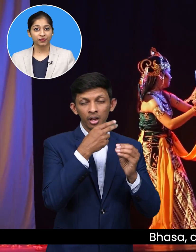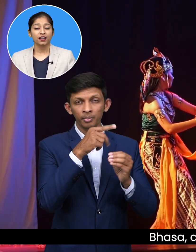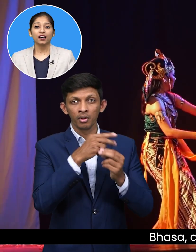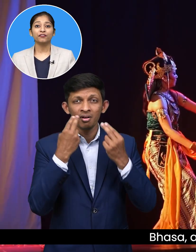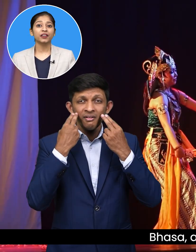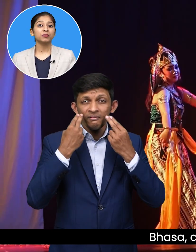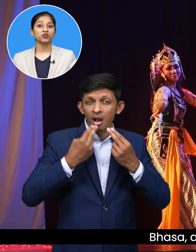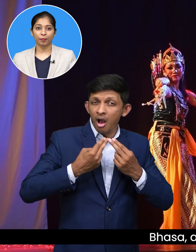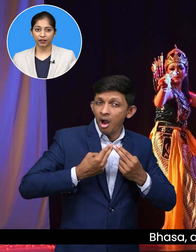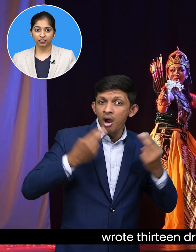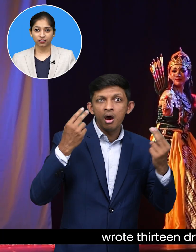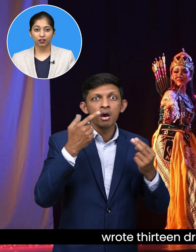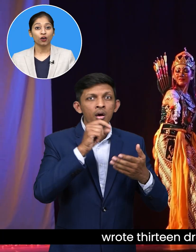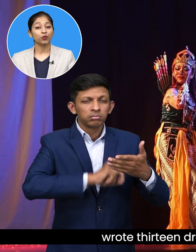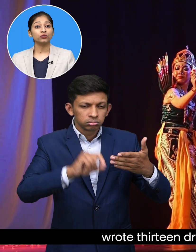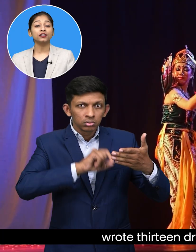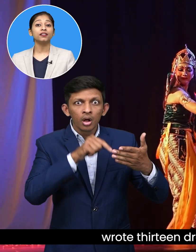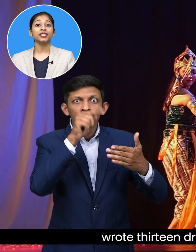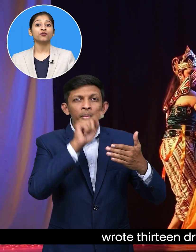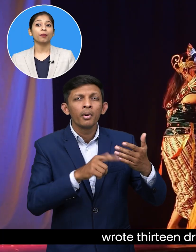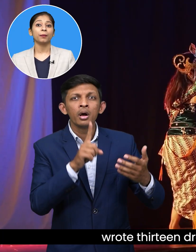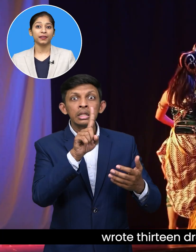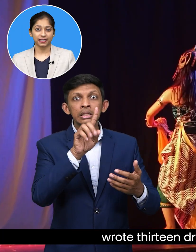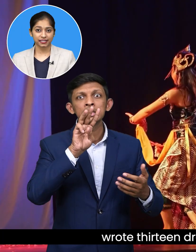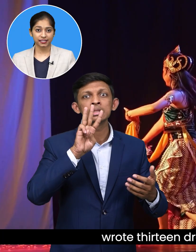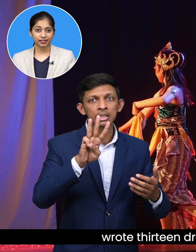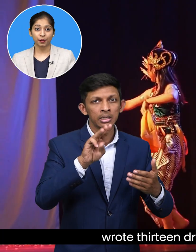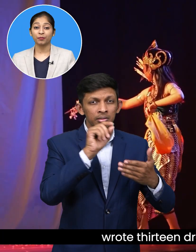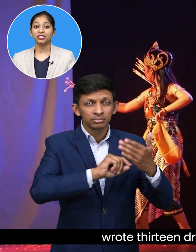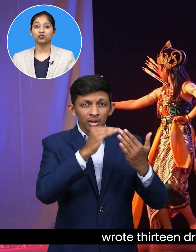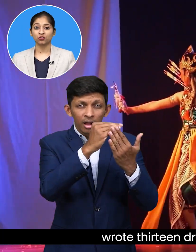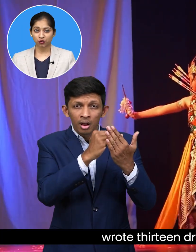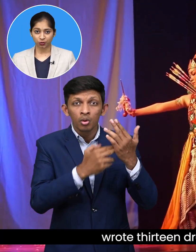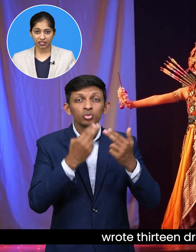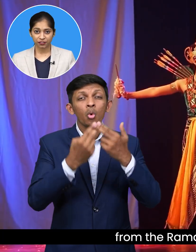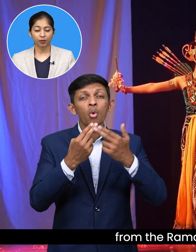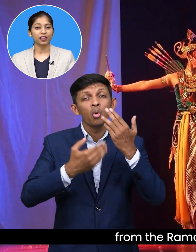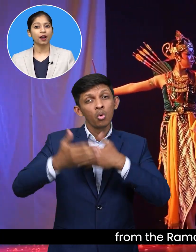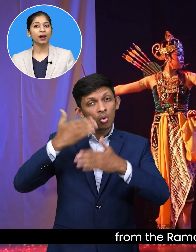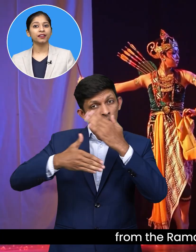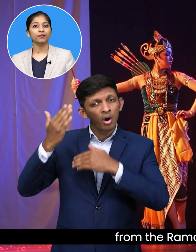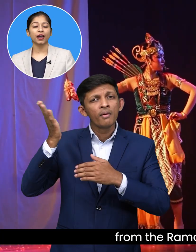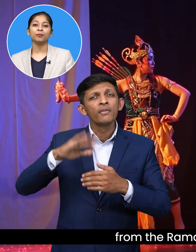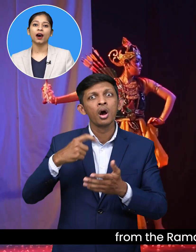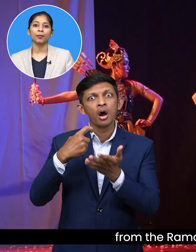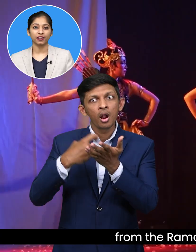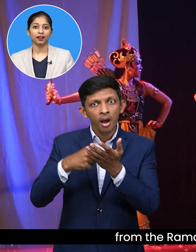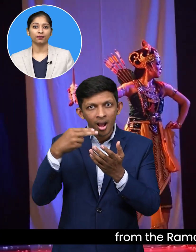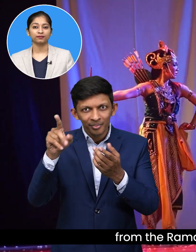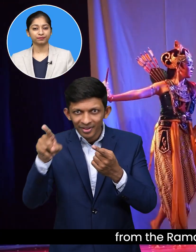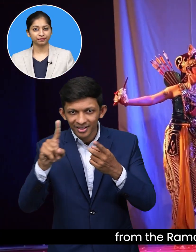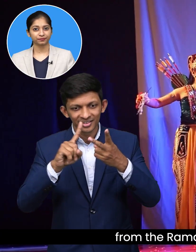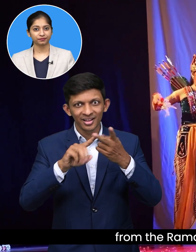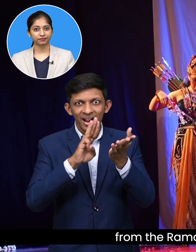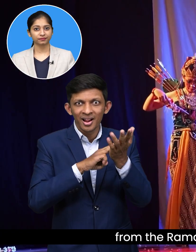Basa, a famous dramatist, wrote 13 drama plays based on stories from the Ramayana and Mahabharata.